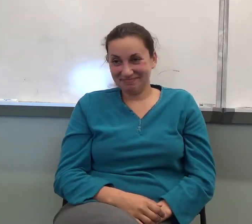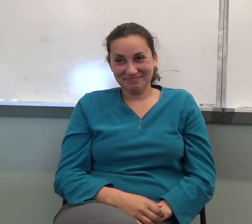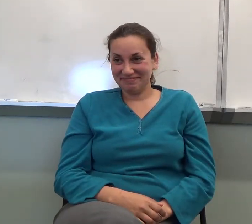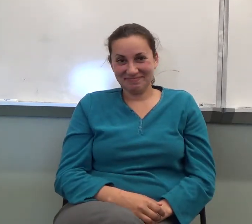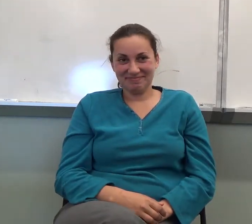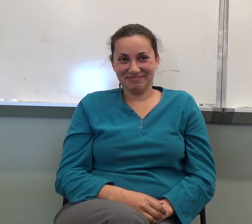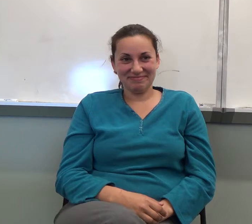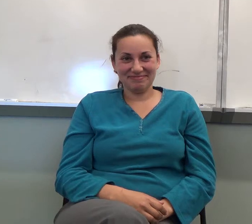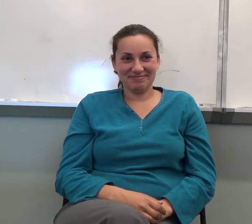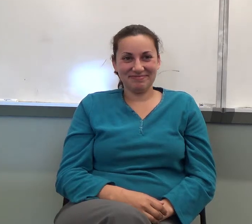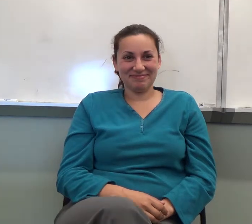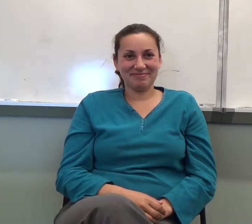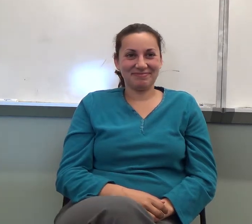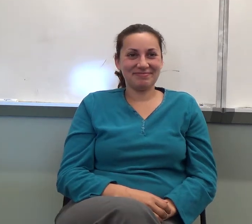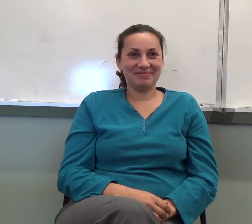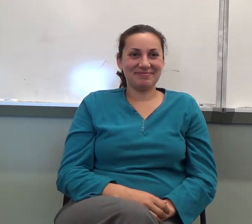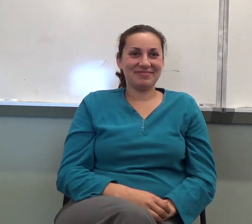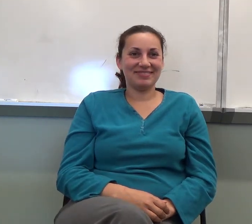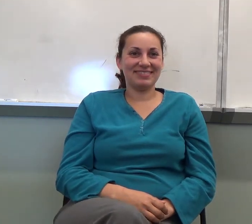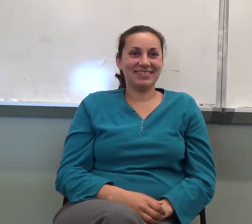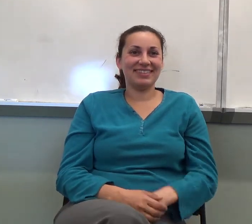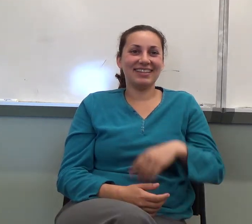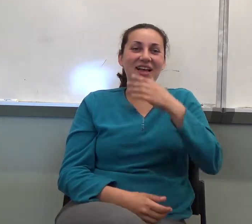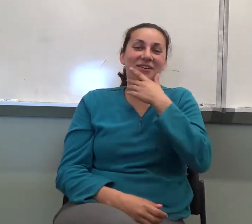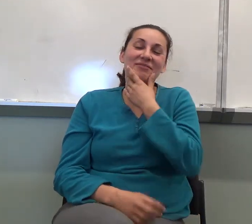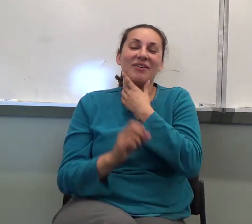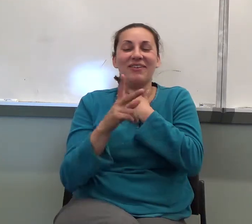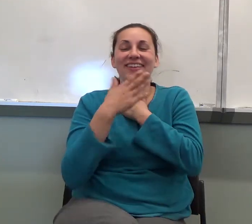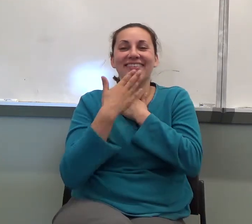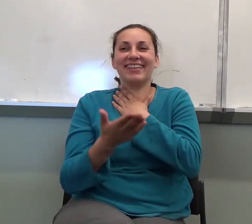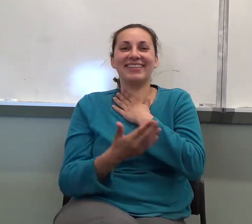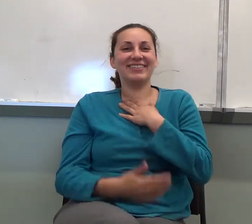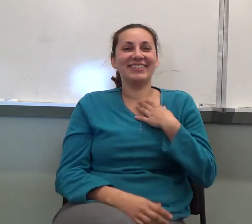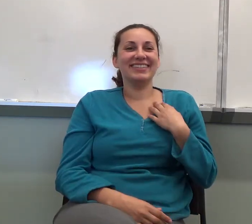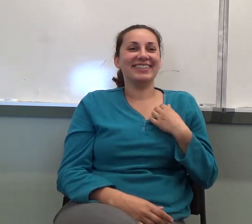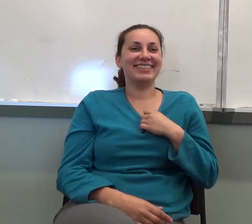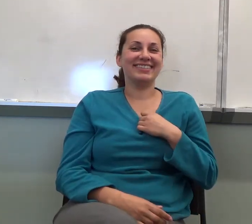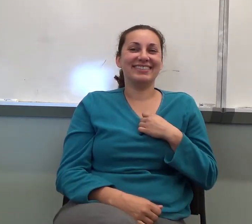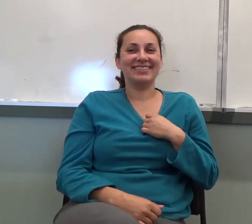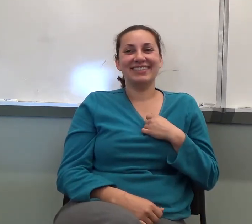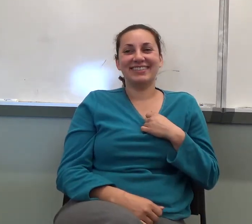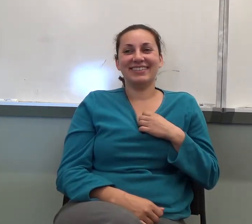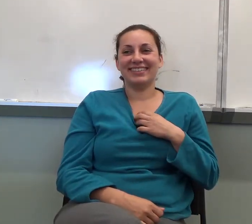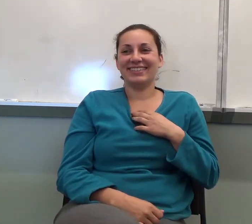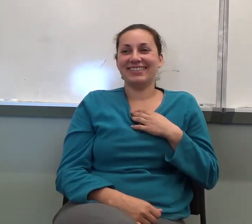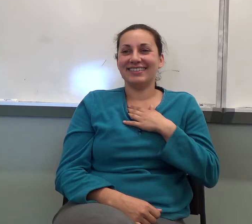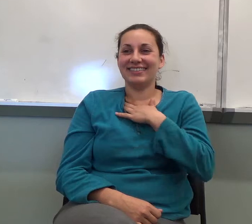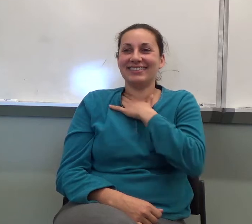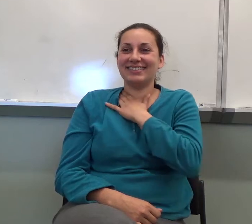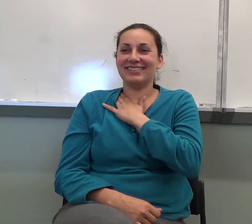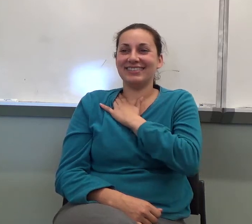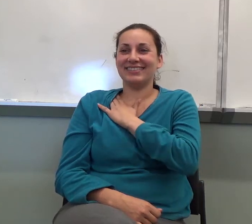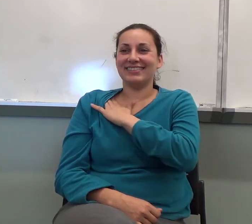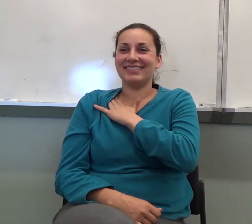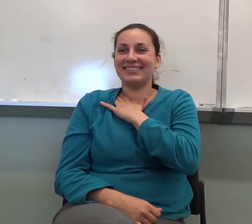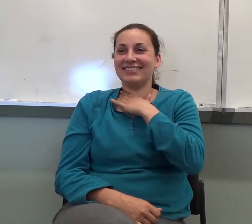Maury borrowed $5,000 at 8% simple interest. He plans to pay the loan back in 3 years. How much interest will he have to